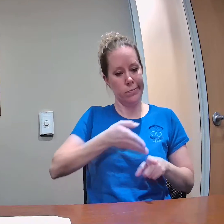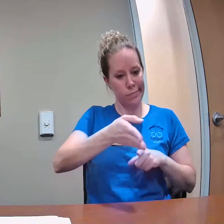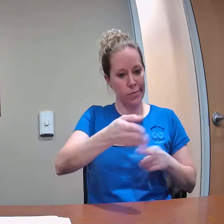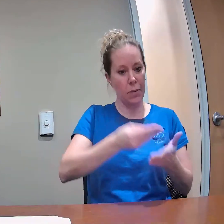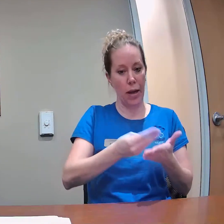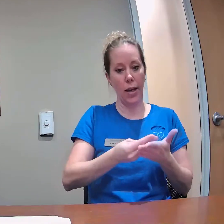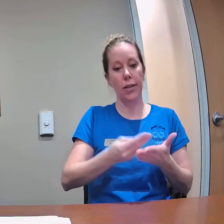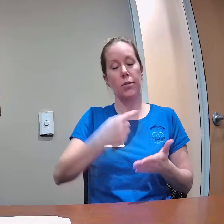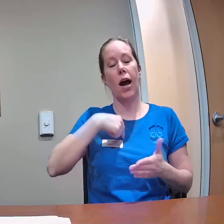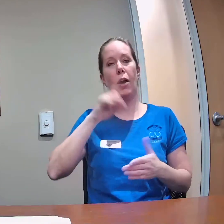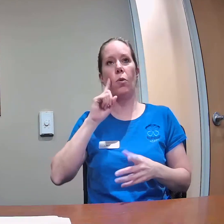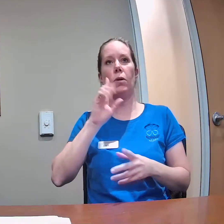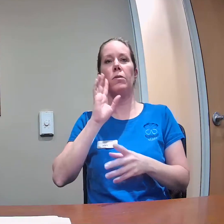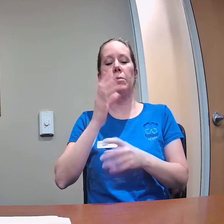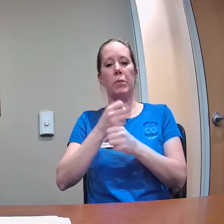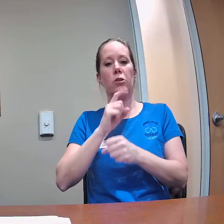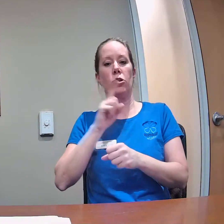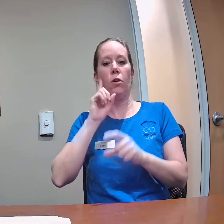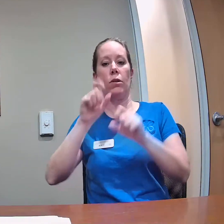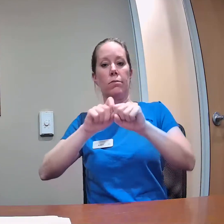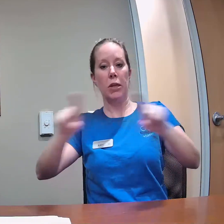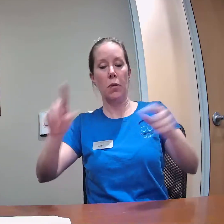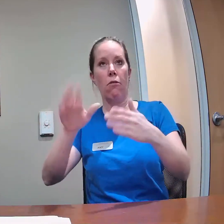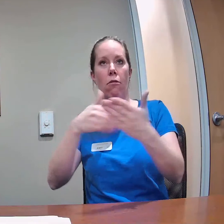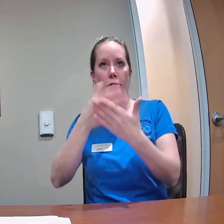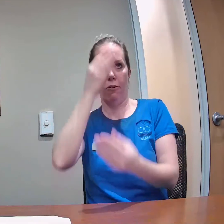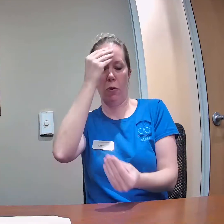would like it to come here too. So yes, I will do that.